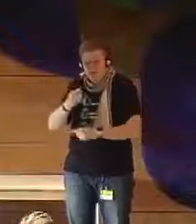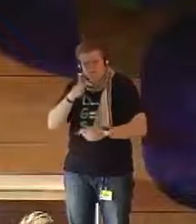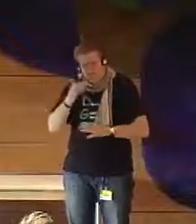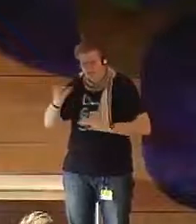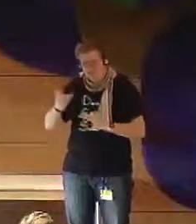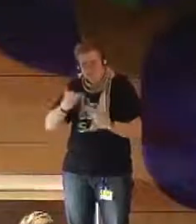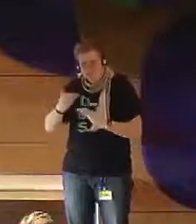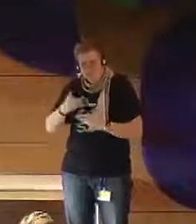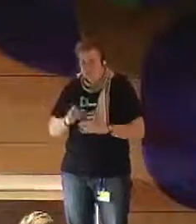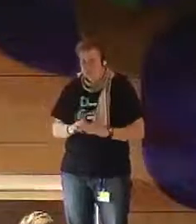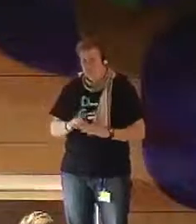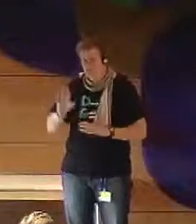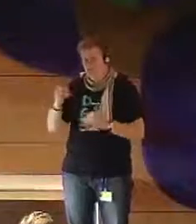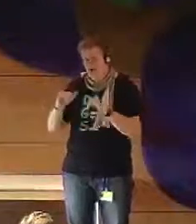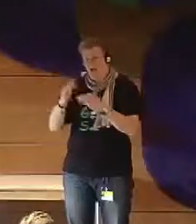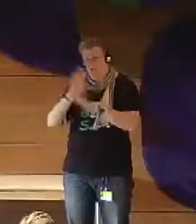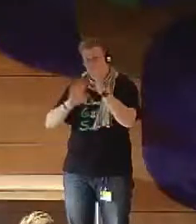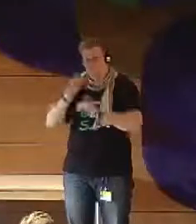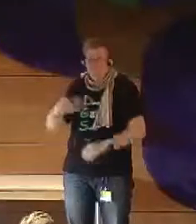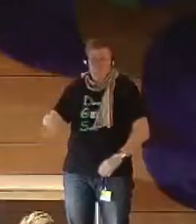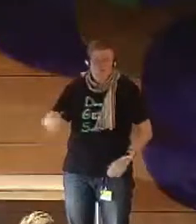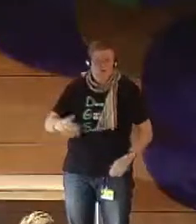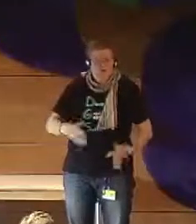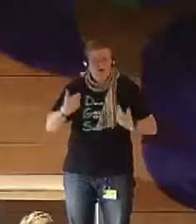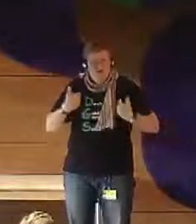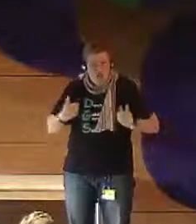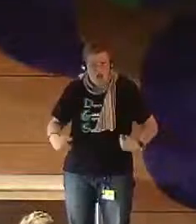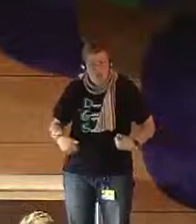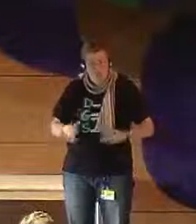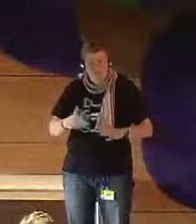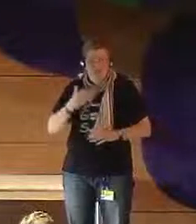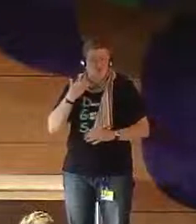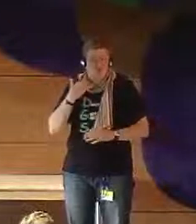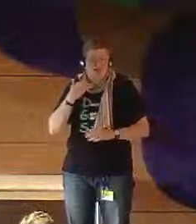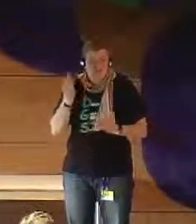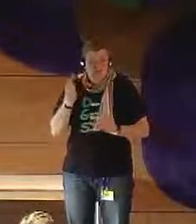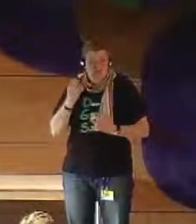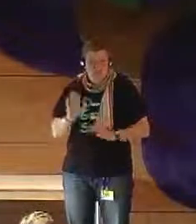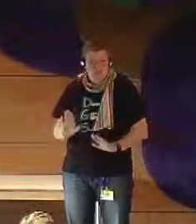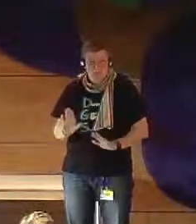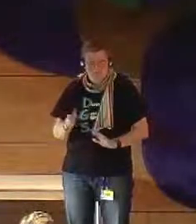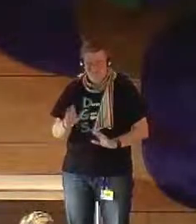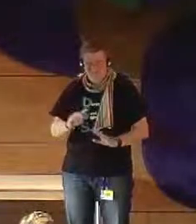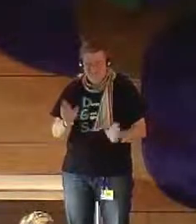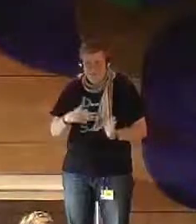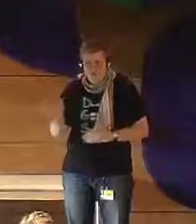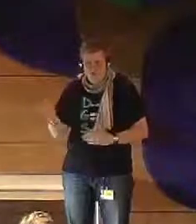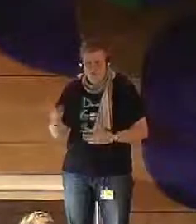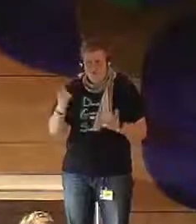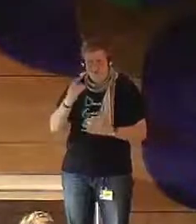sexual behavior. And the worry is, if I add in sex hormones, is that behavior going to get